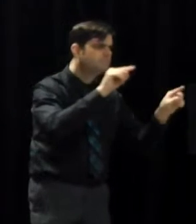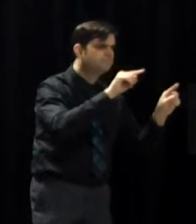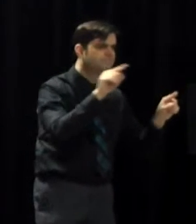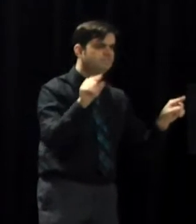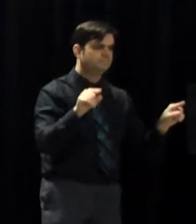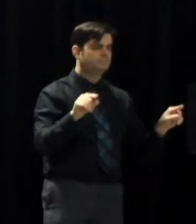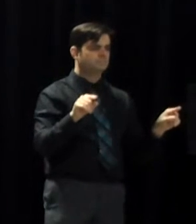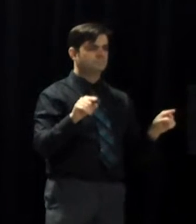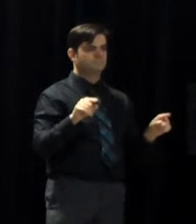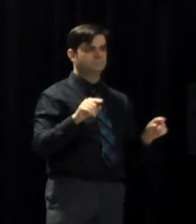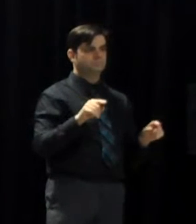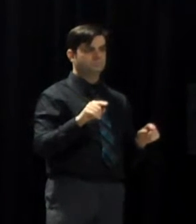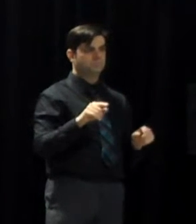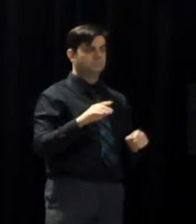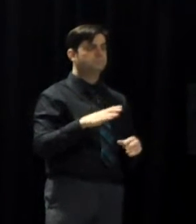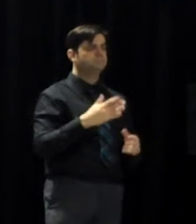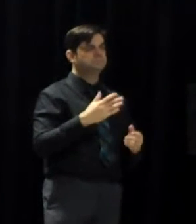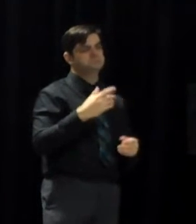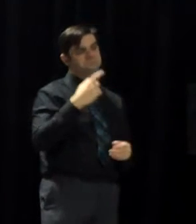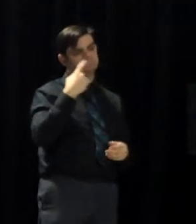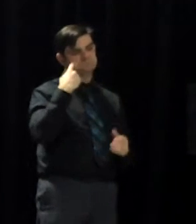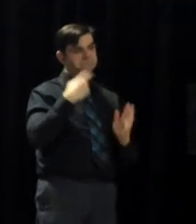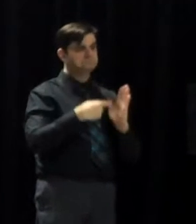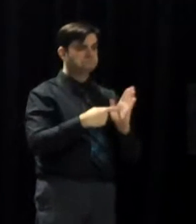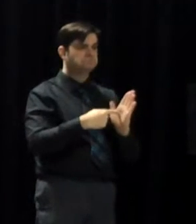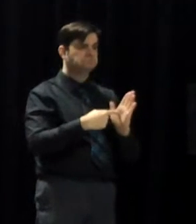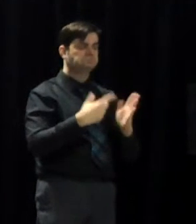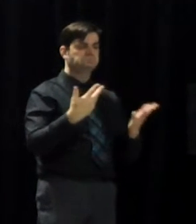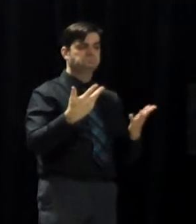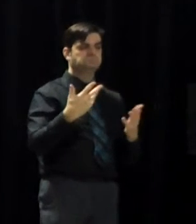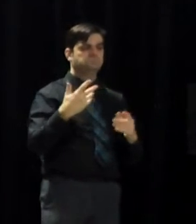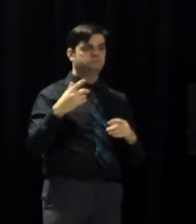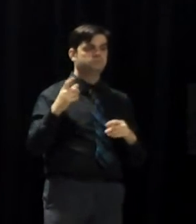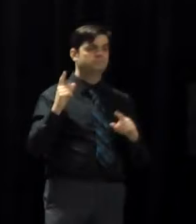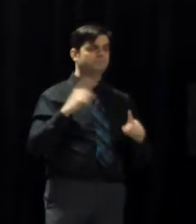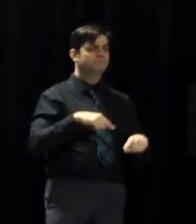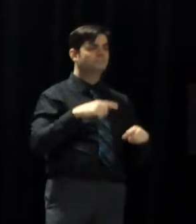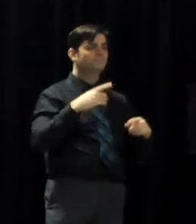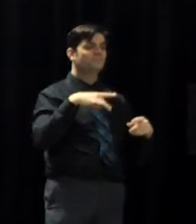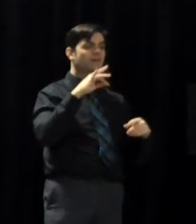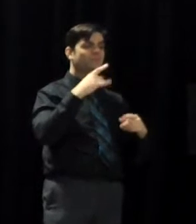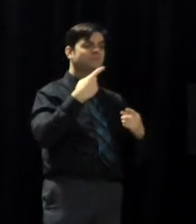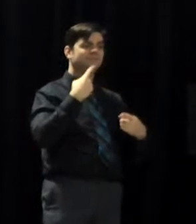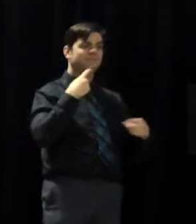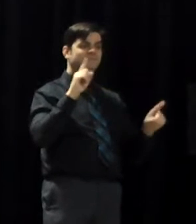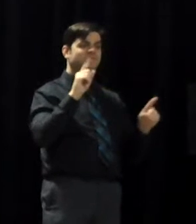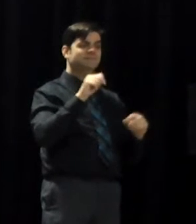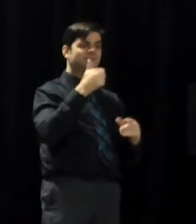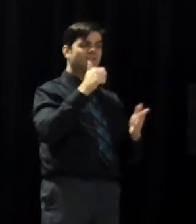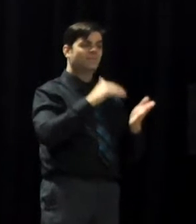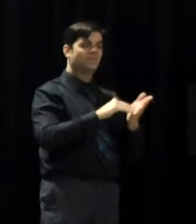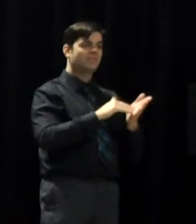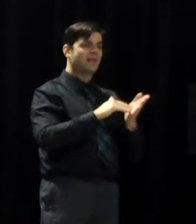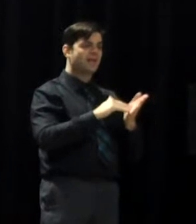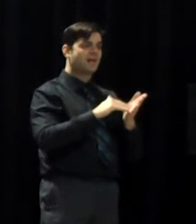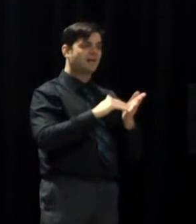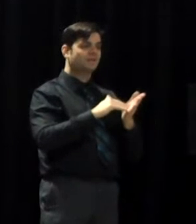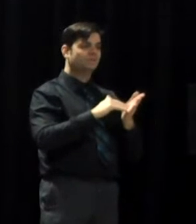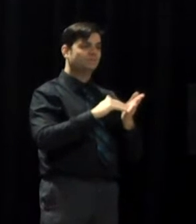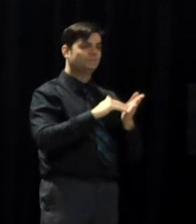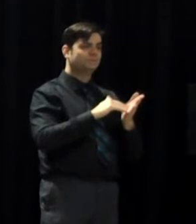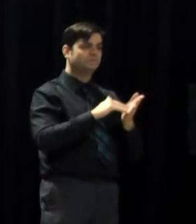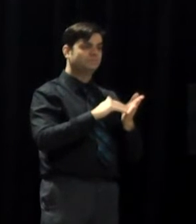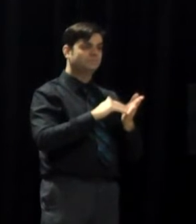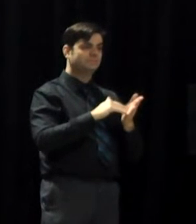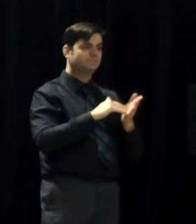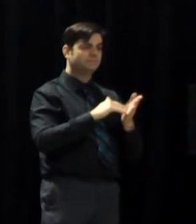way, if I came out here one day and told you we found 10,000 new cases, but we did 50,000 new tests, and we could isolate all these people in quarantine